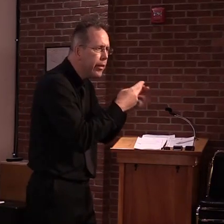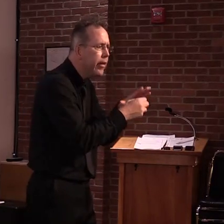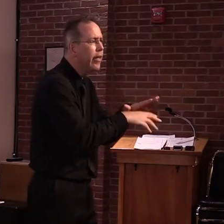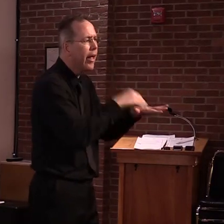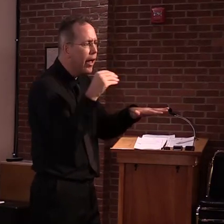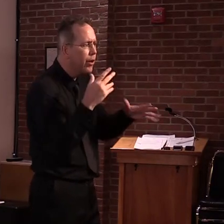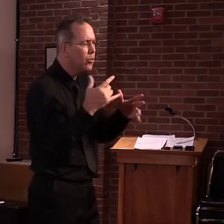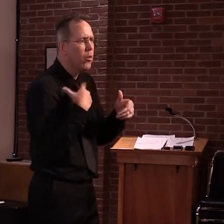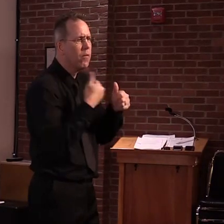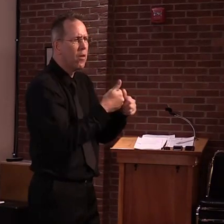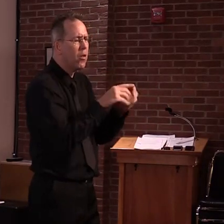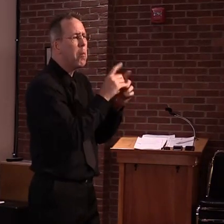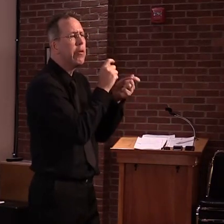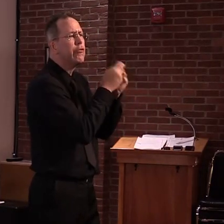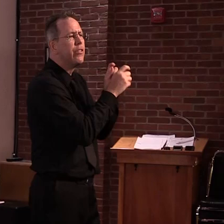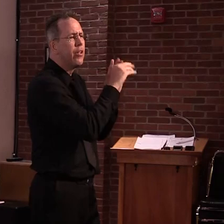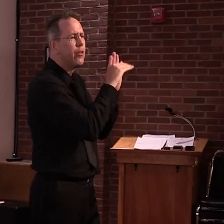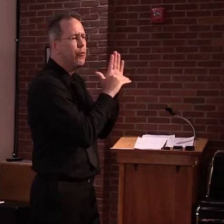Okay, thank you.